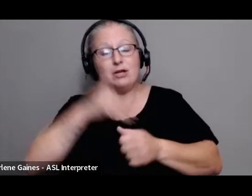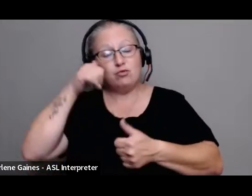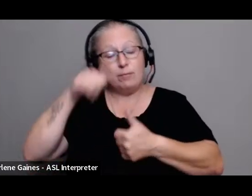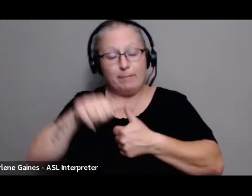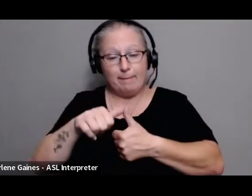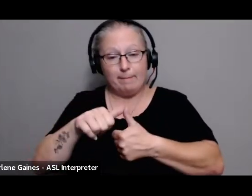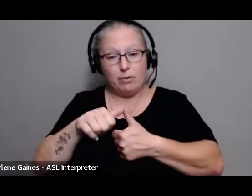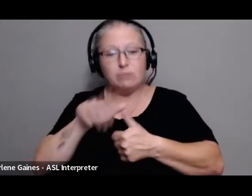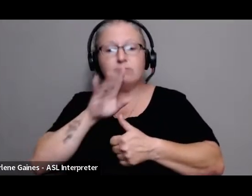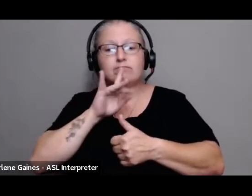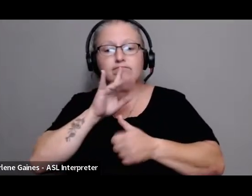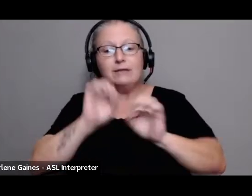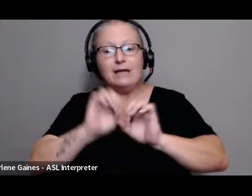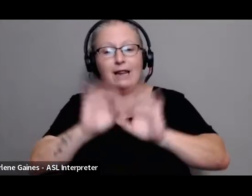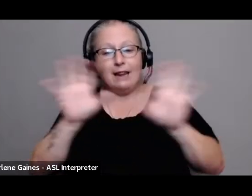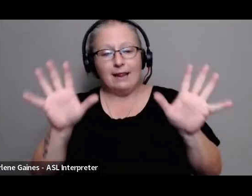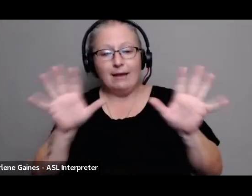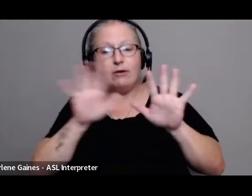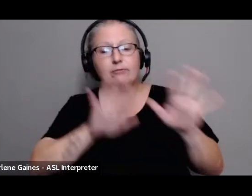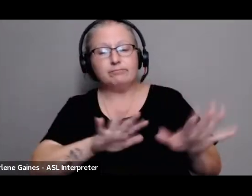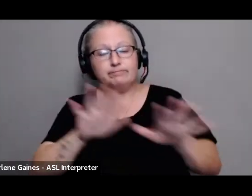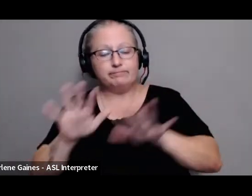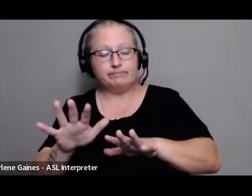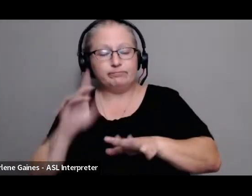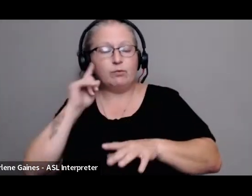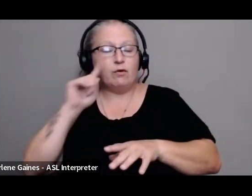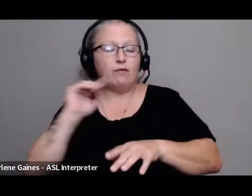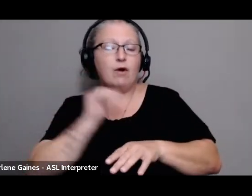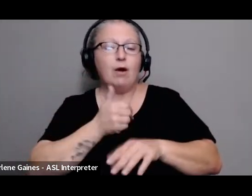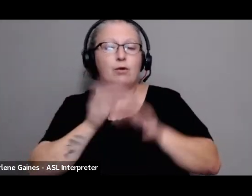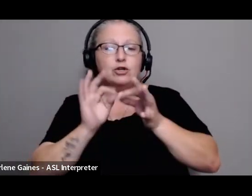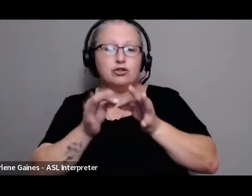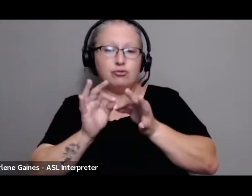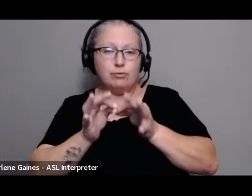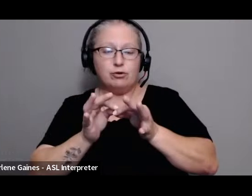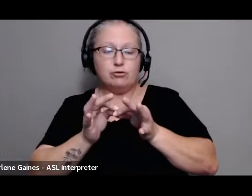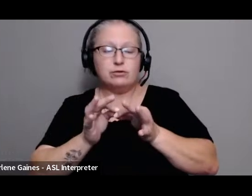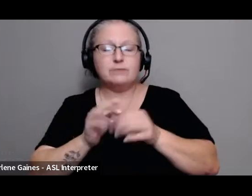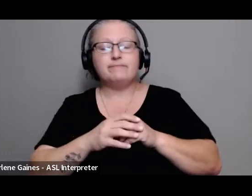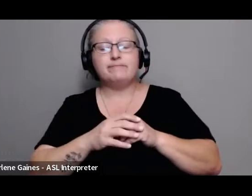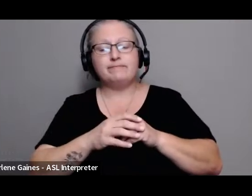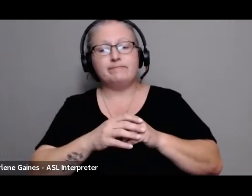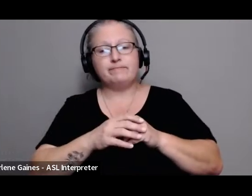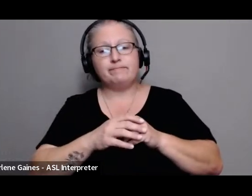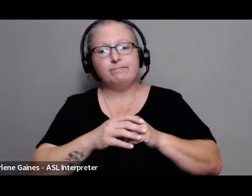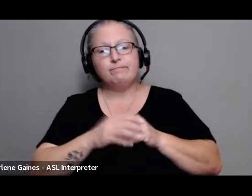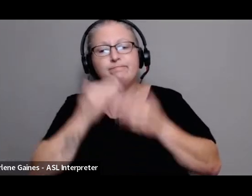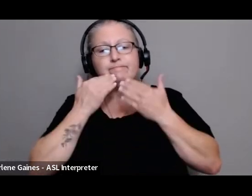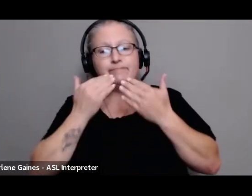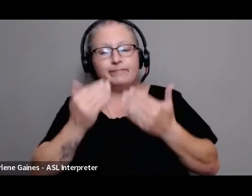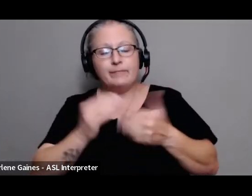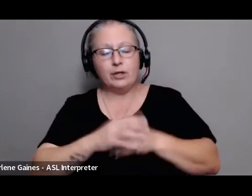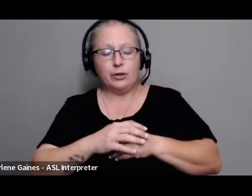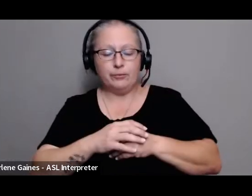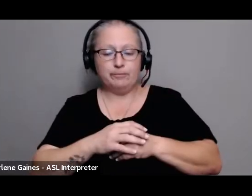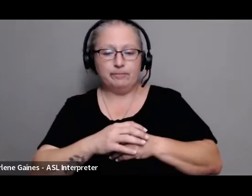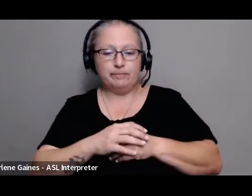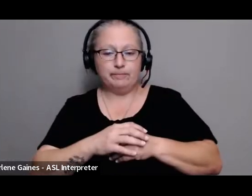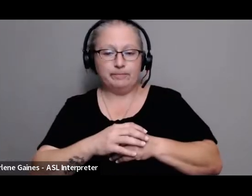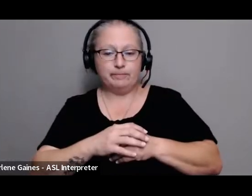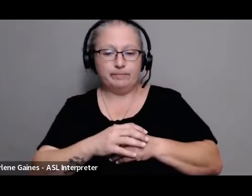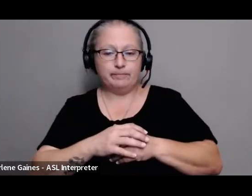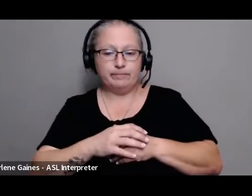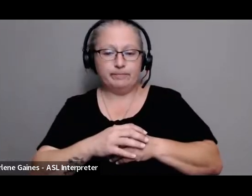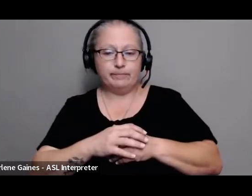remember to speak at a clear and reasonable pace for our interpreters. Thank you. Okay, we